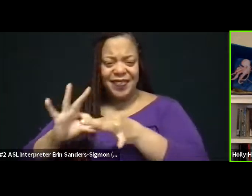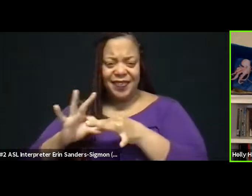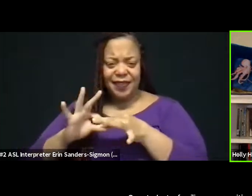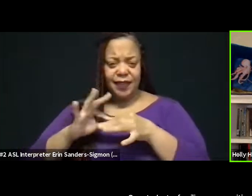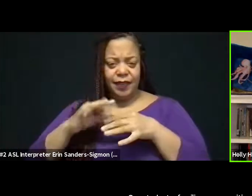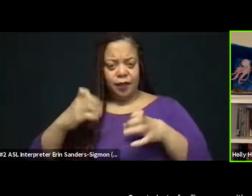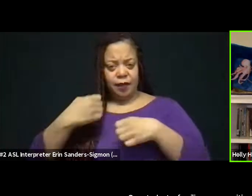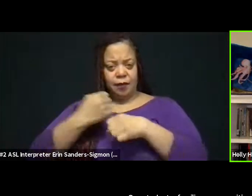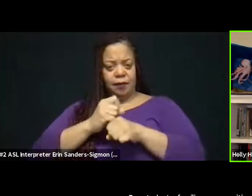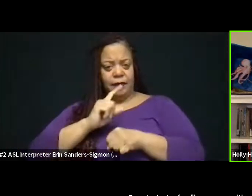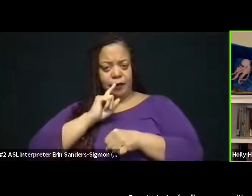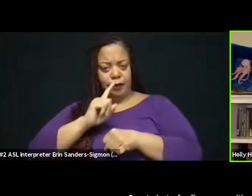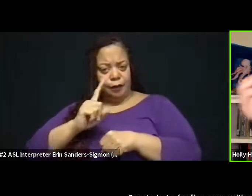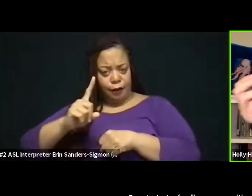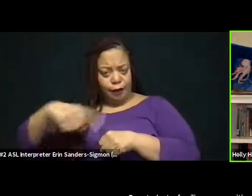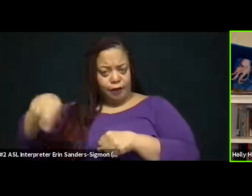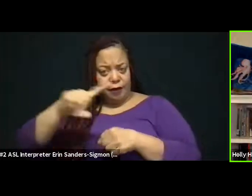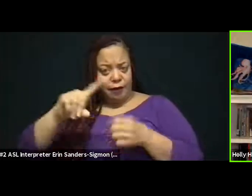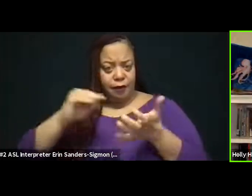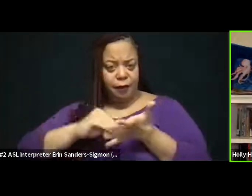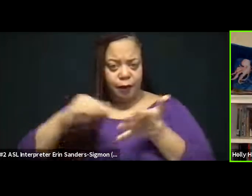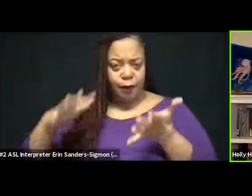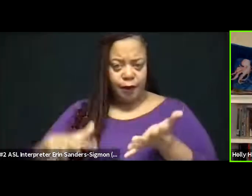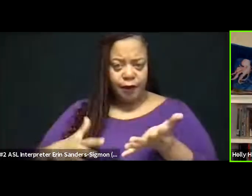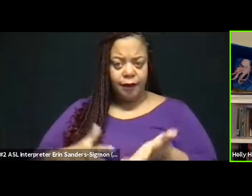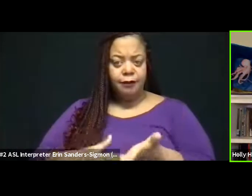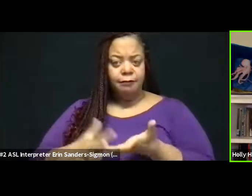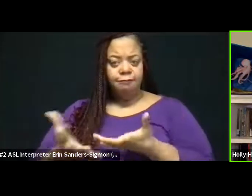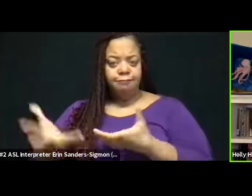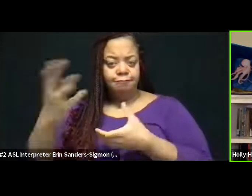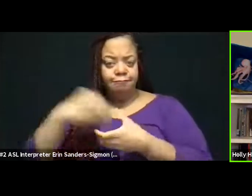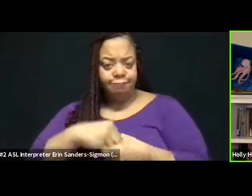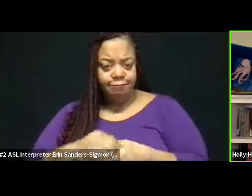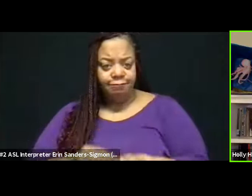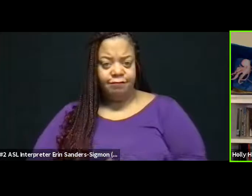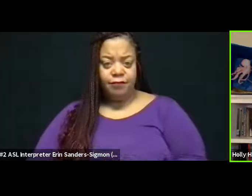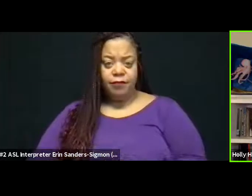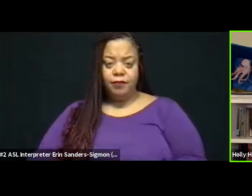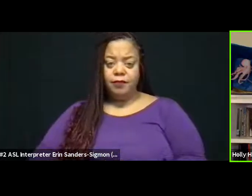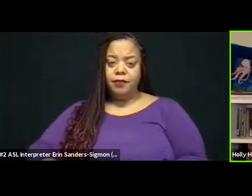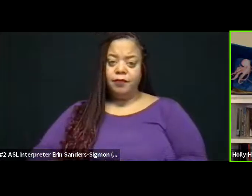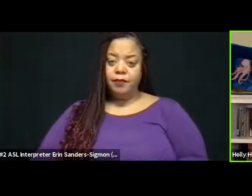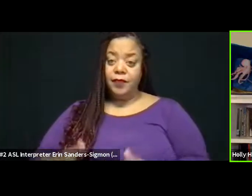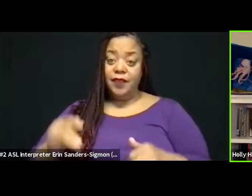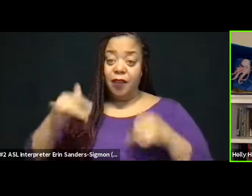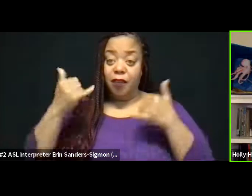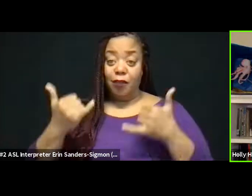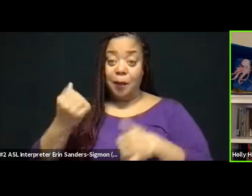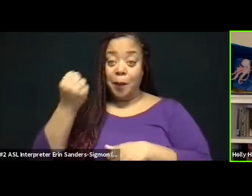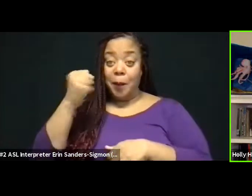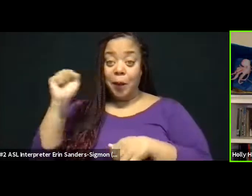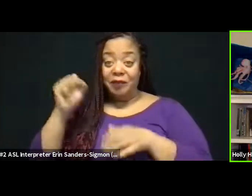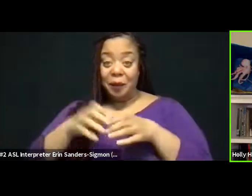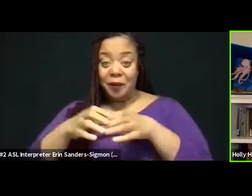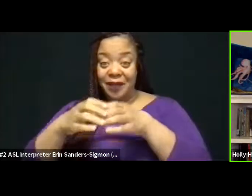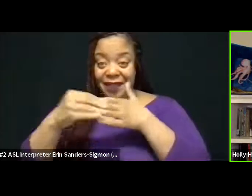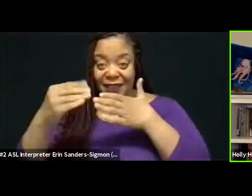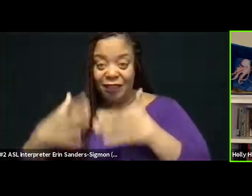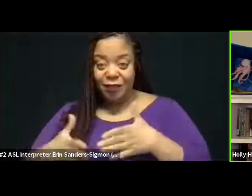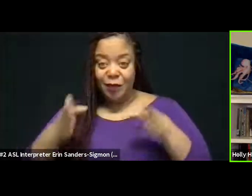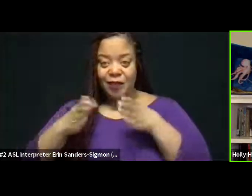is bringing in current movement leaders and organizers into the classroom and